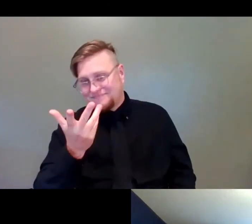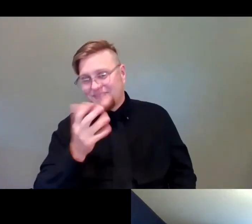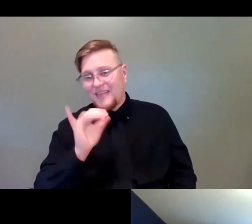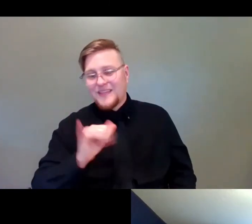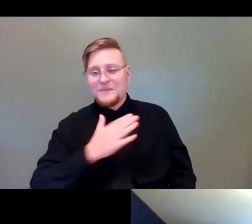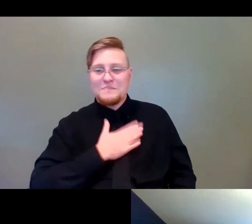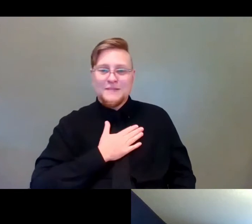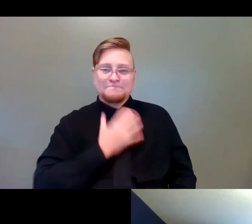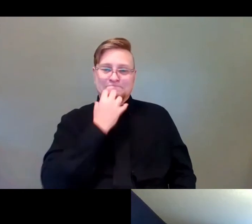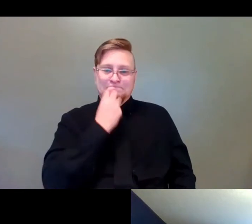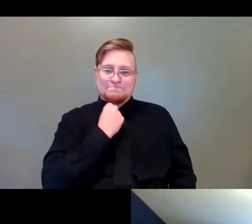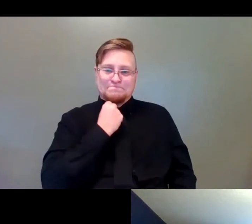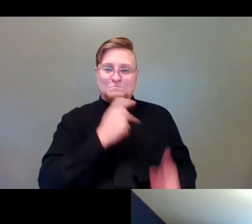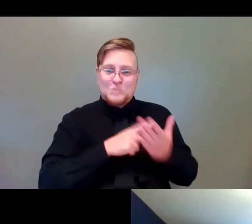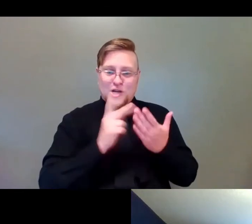close to my heart.